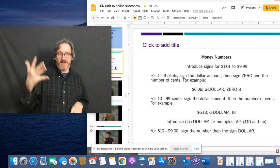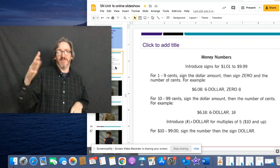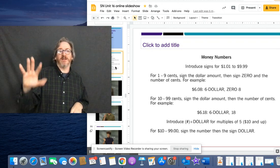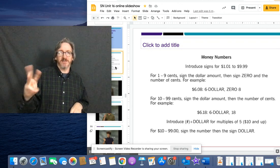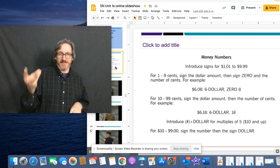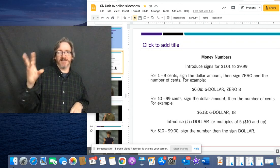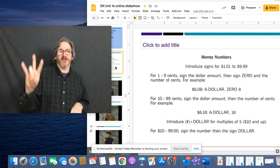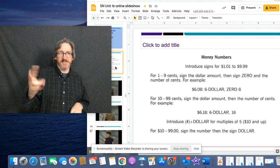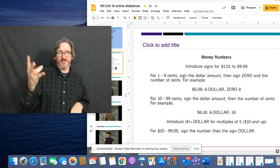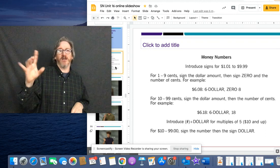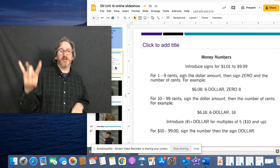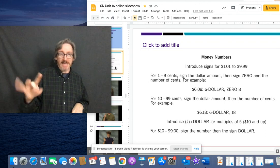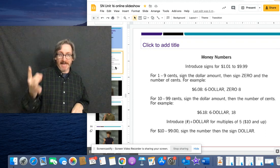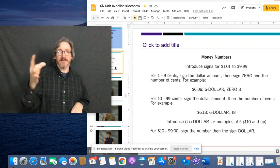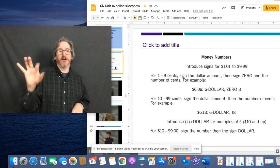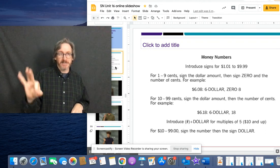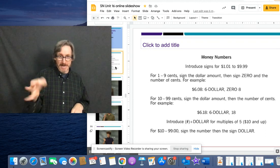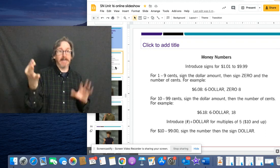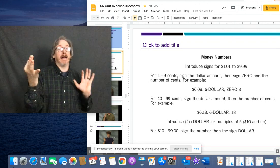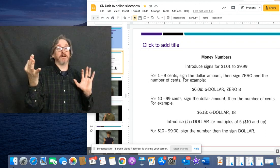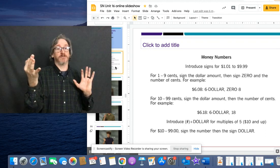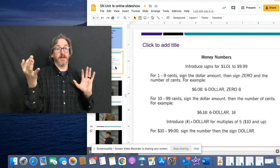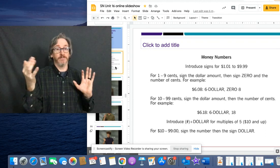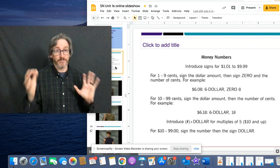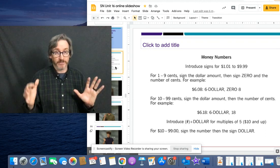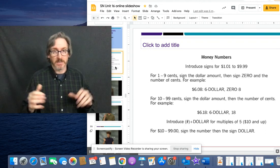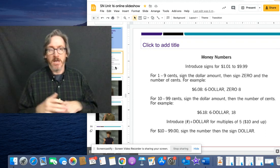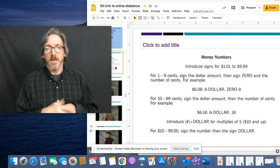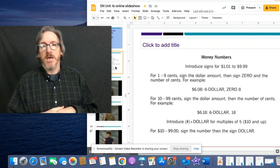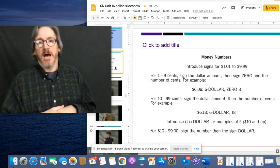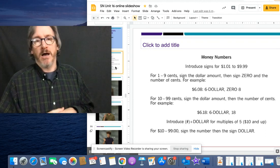$4, $5, $6, $7, $8, $9, right?